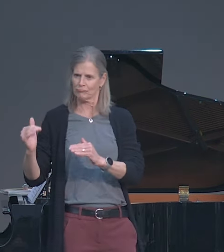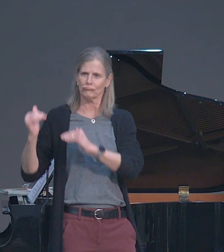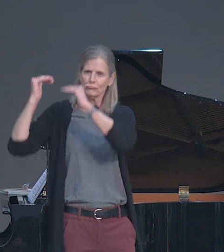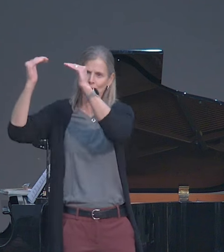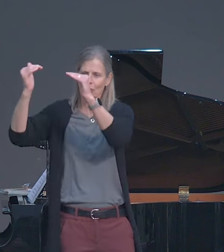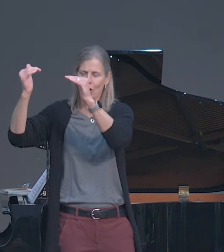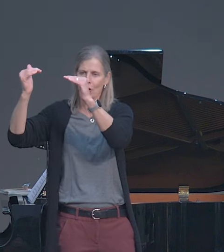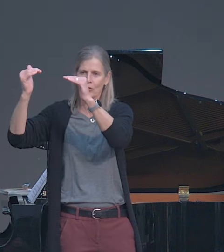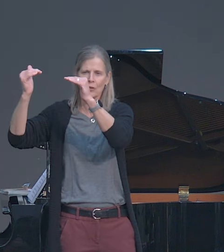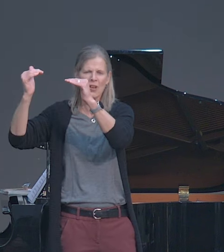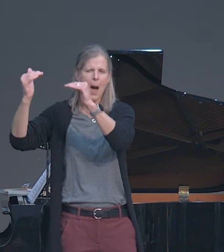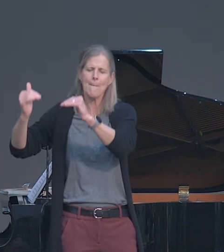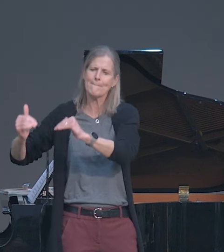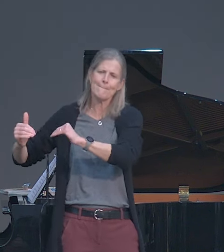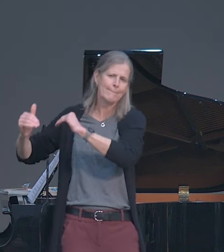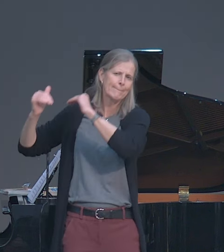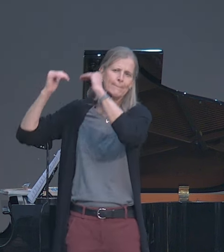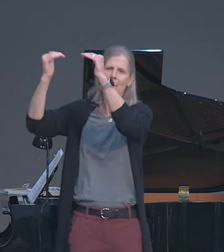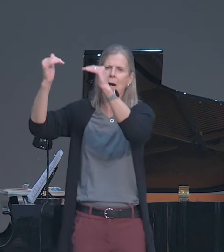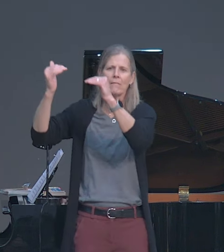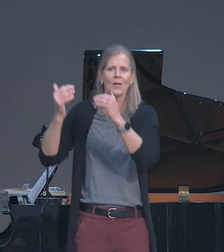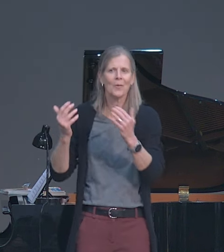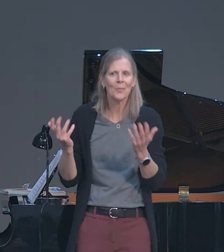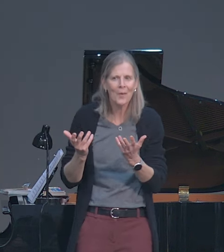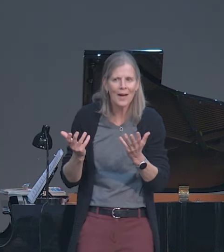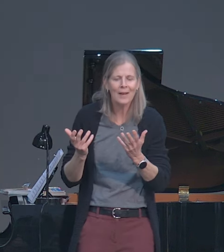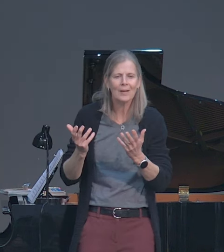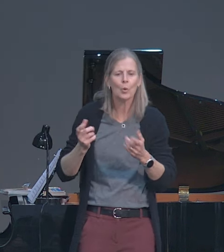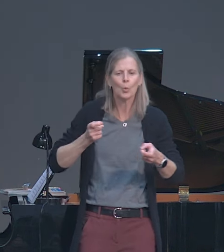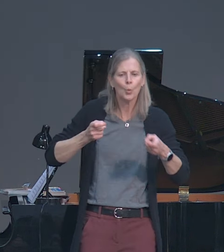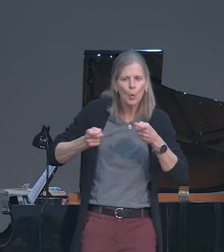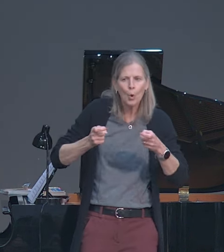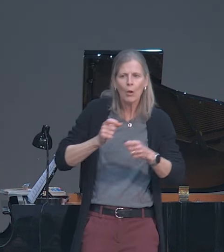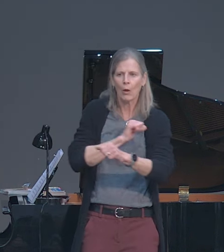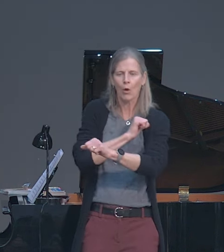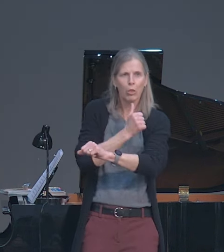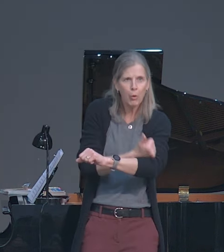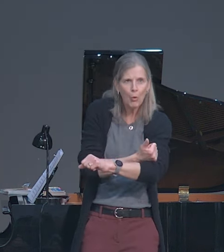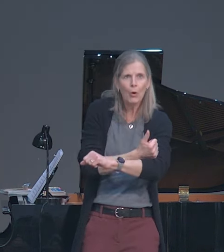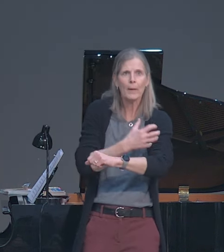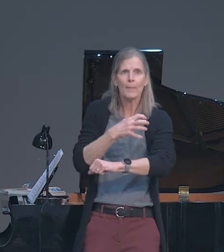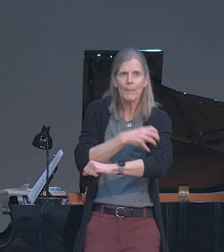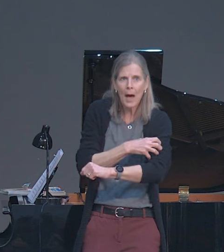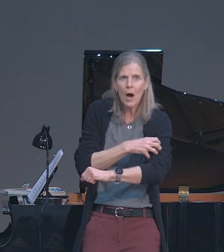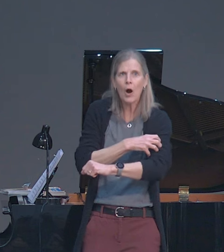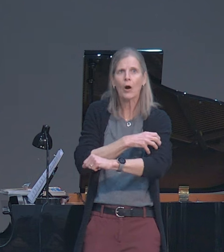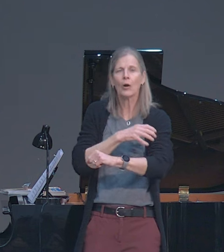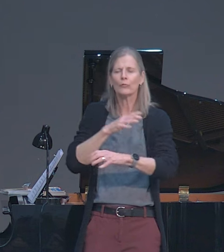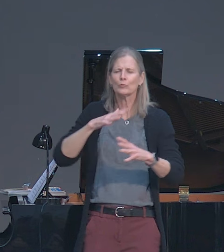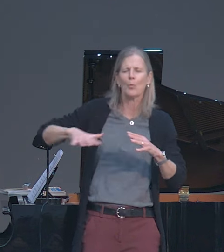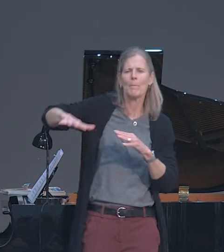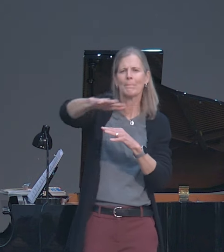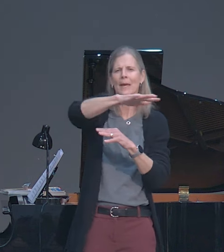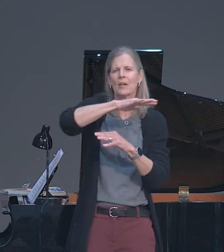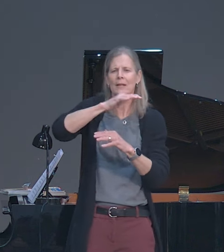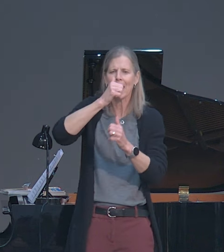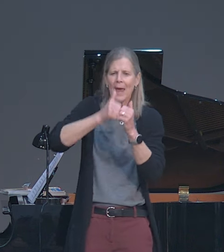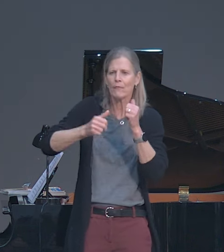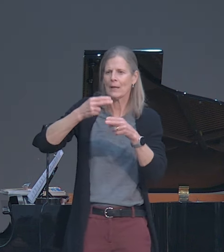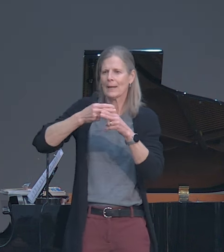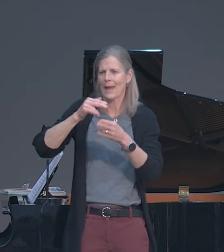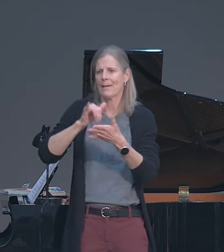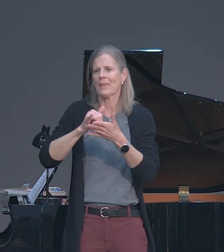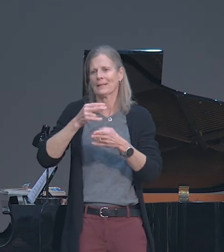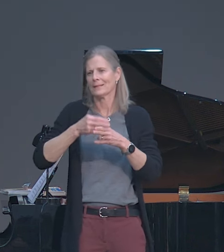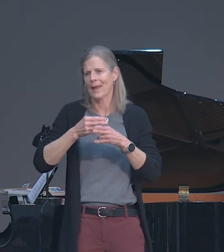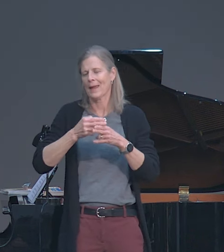this, far above what? All rule and authority and power and dominion and above every name that is